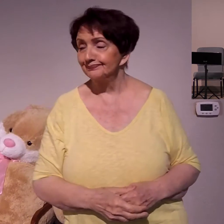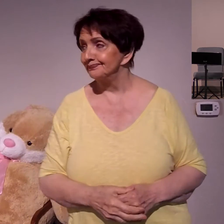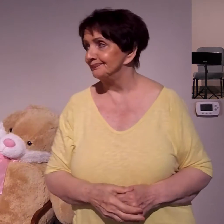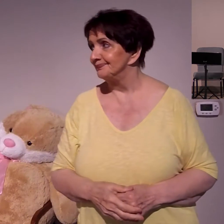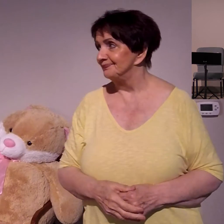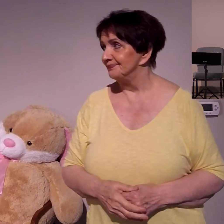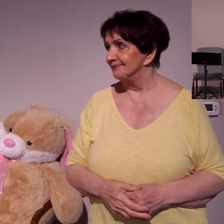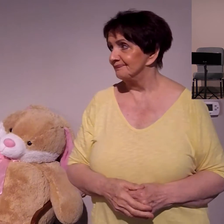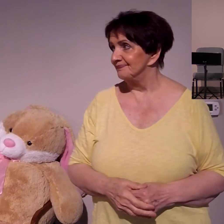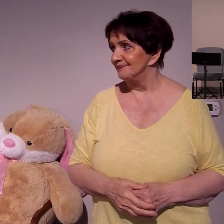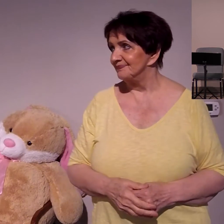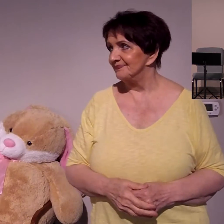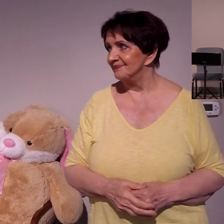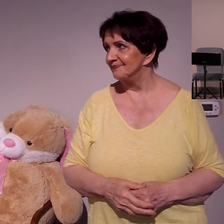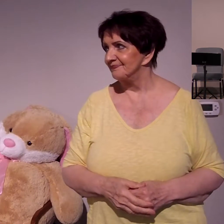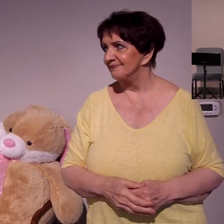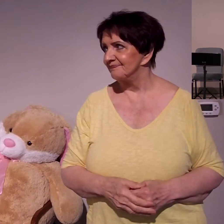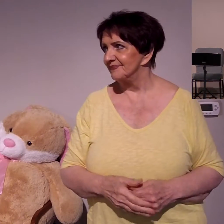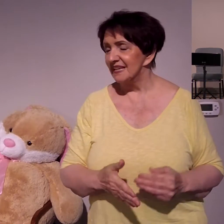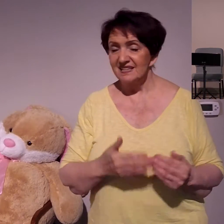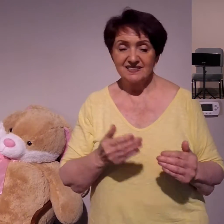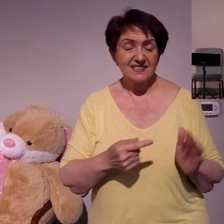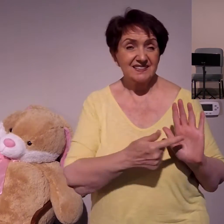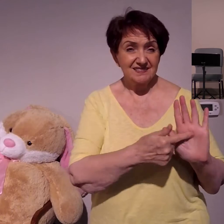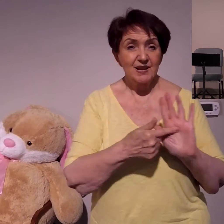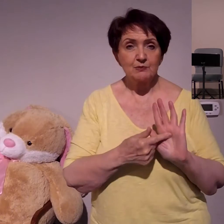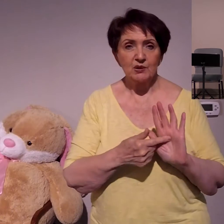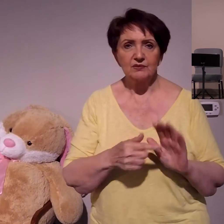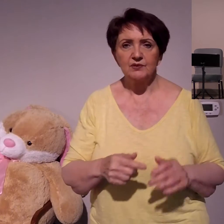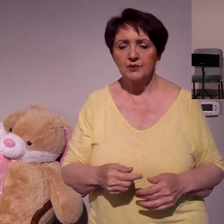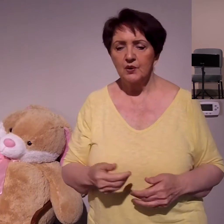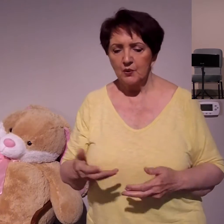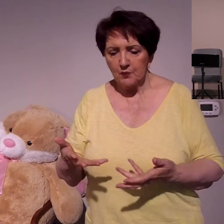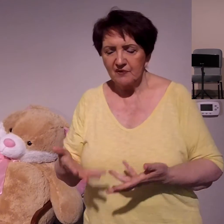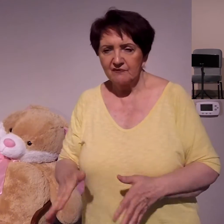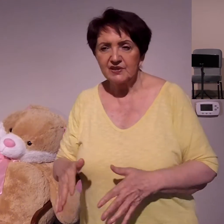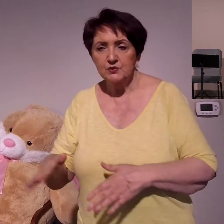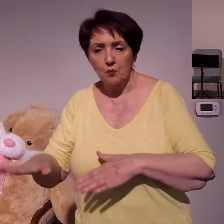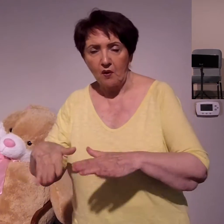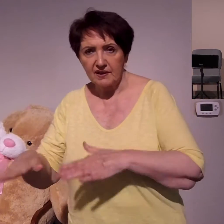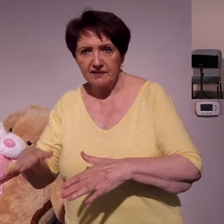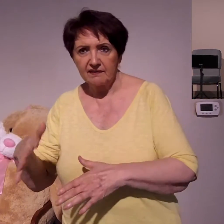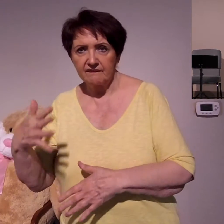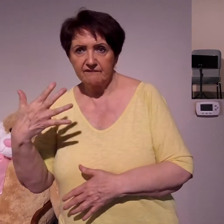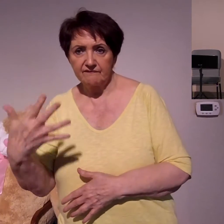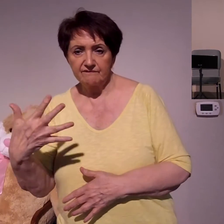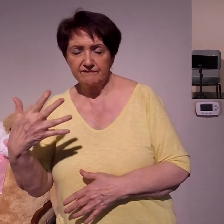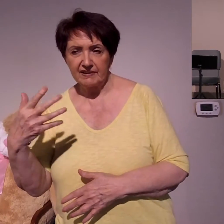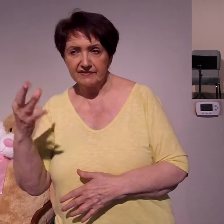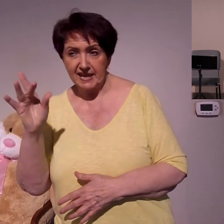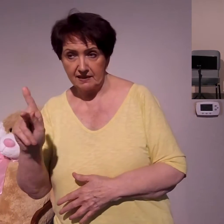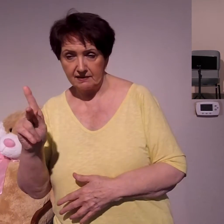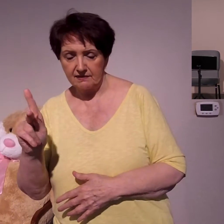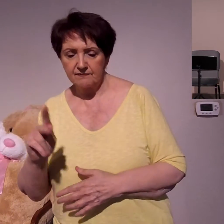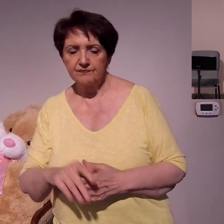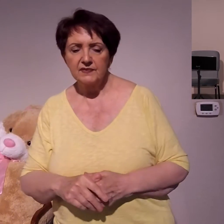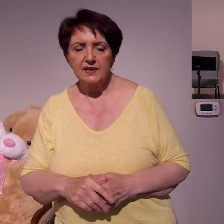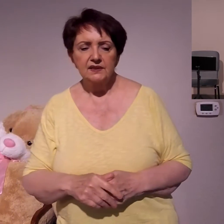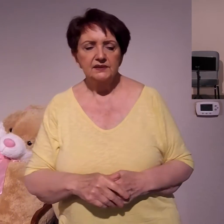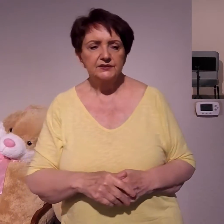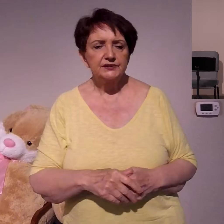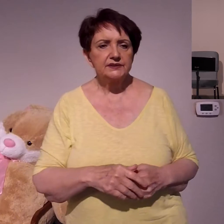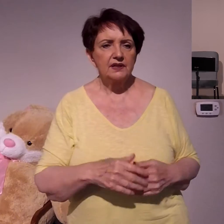just primary, easy example. After we got through walking a 5K and picking up trash, she said, well, after being in the